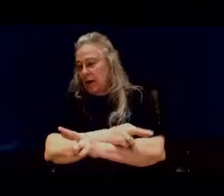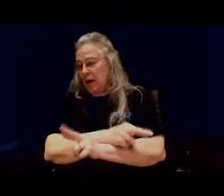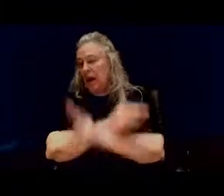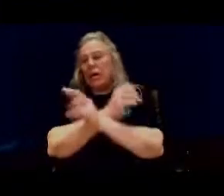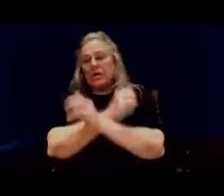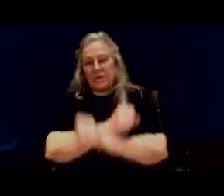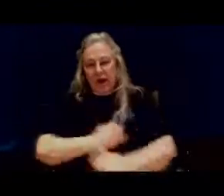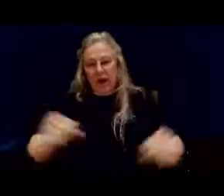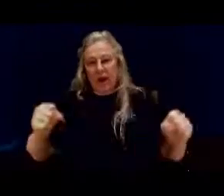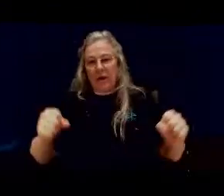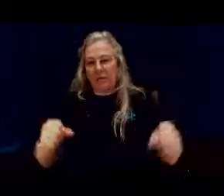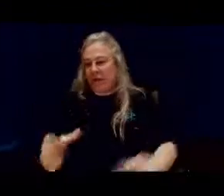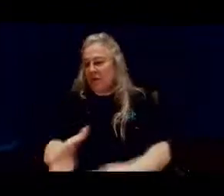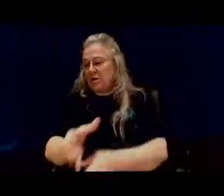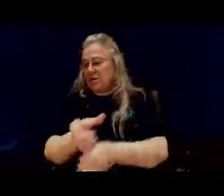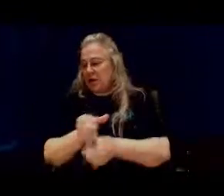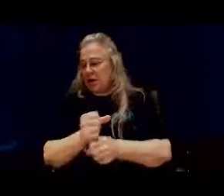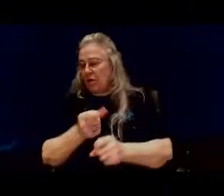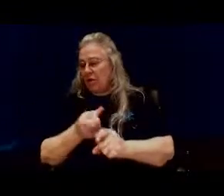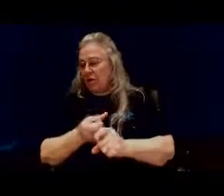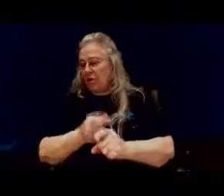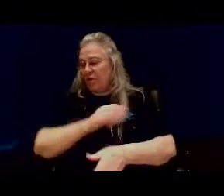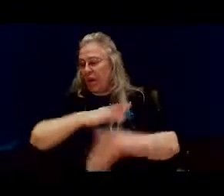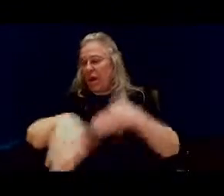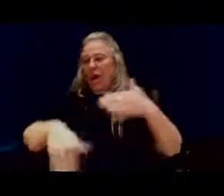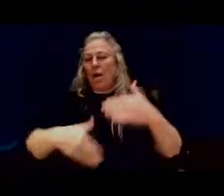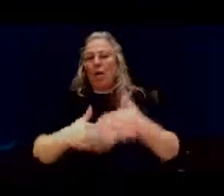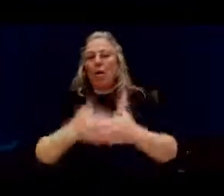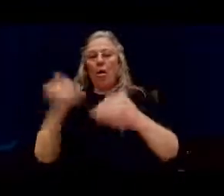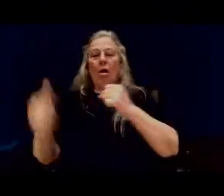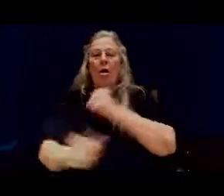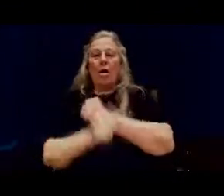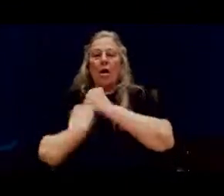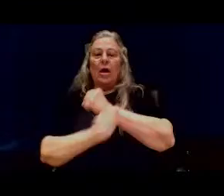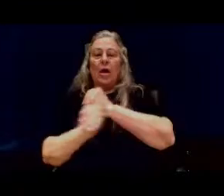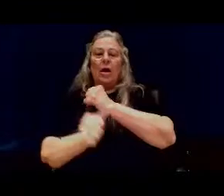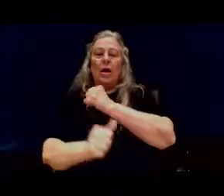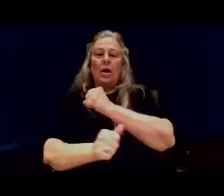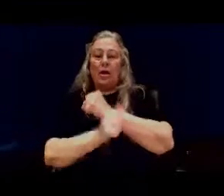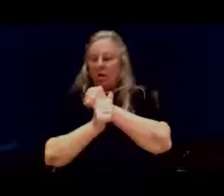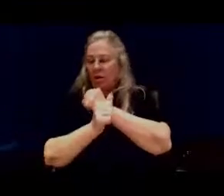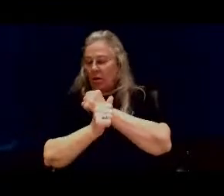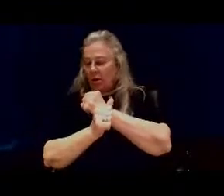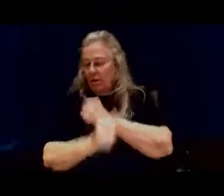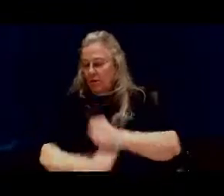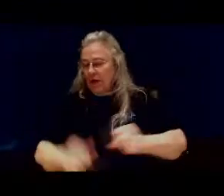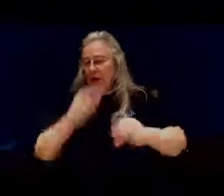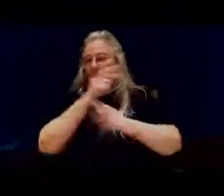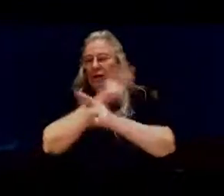leaning, safe and secure from all alarms.